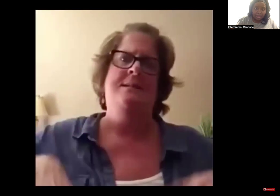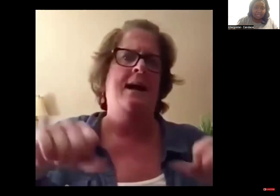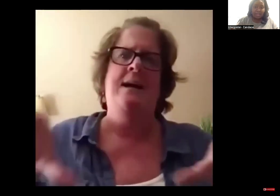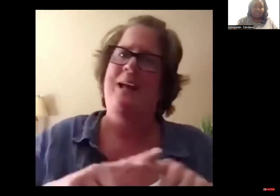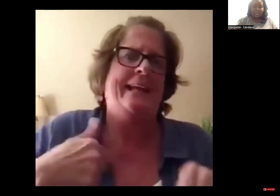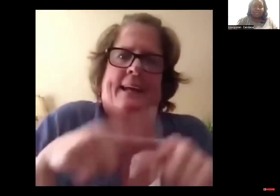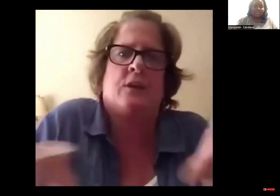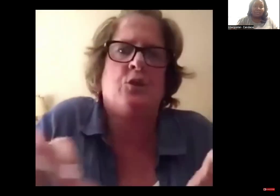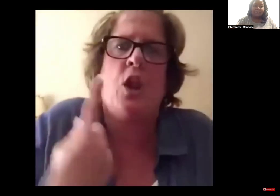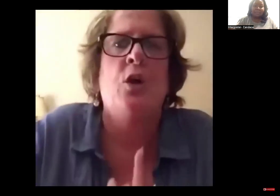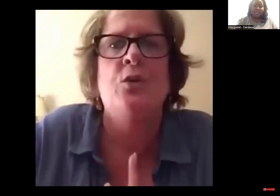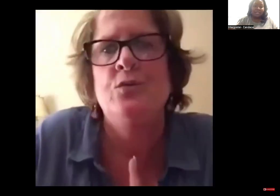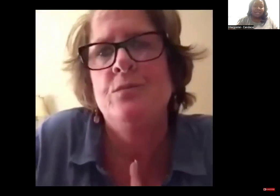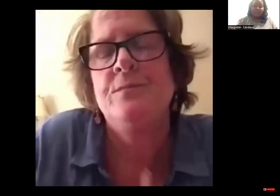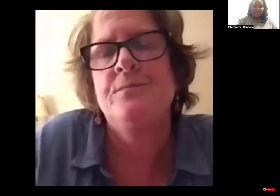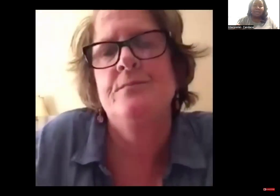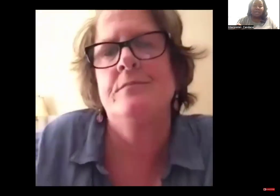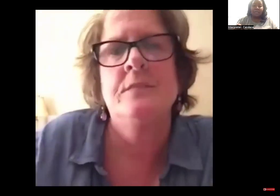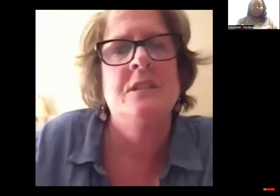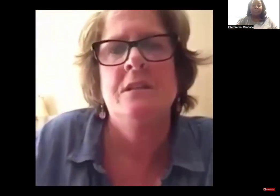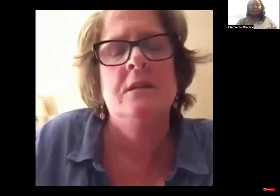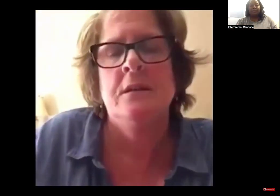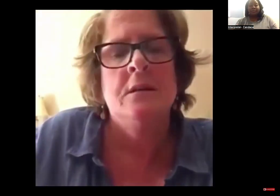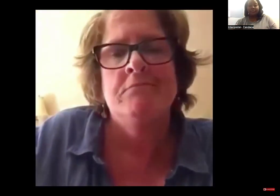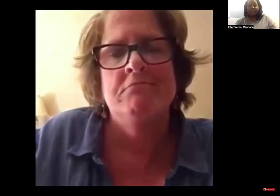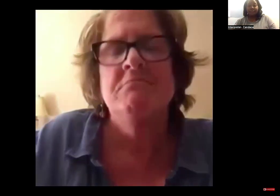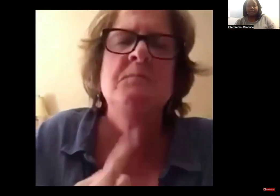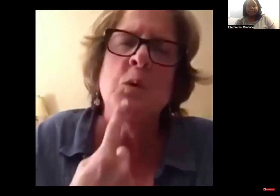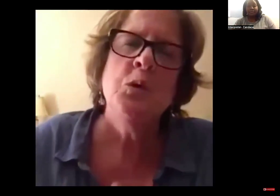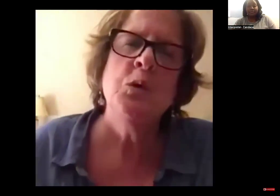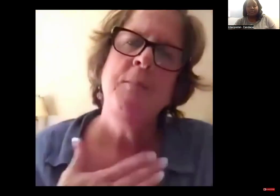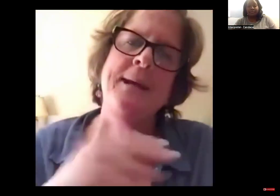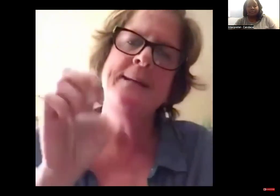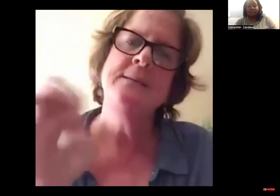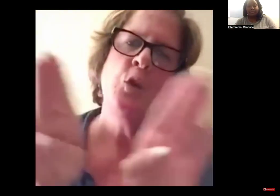using BRI? So that was my decision at that time. I'm not alone.